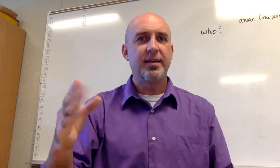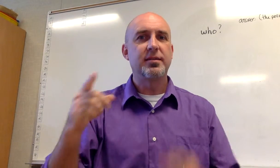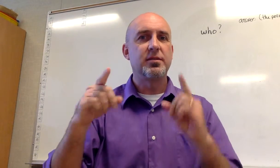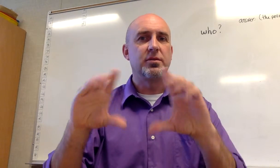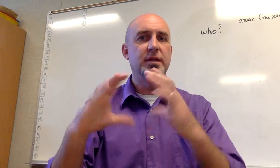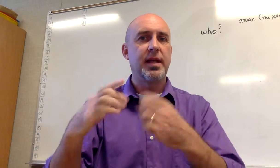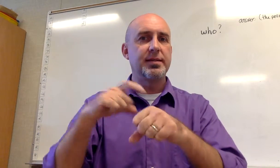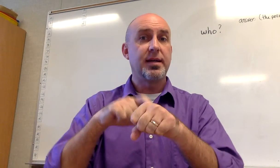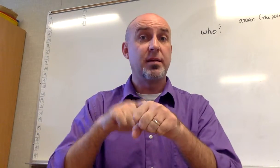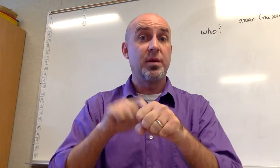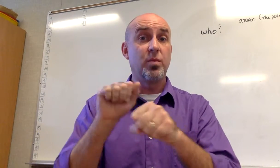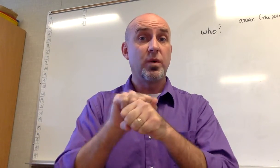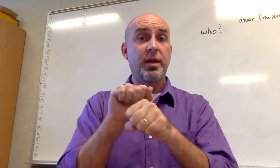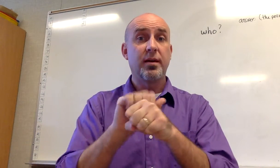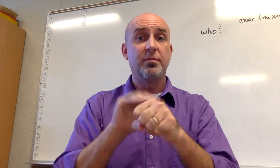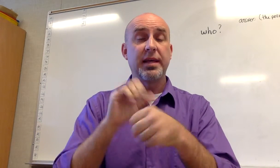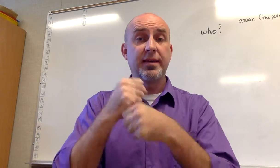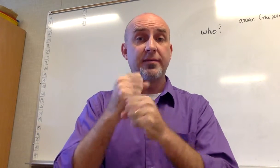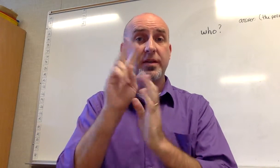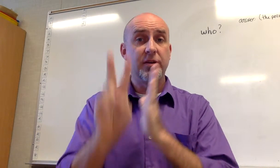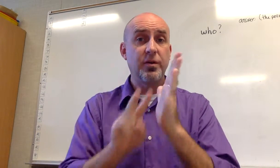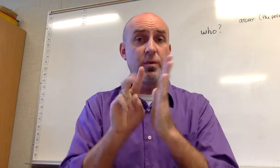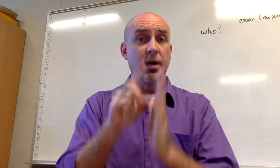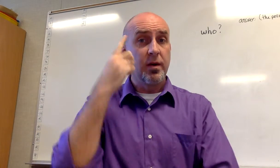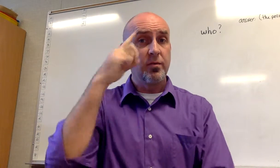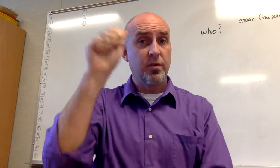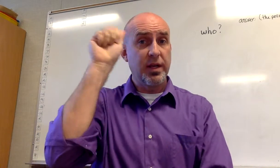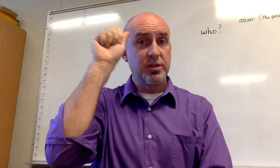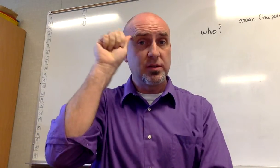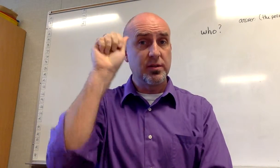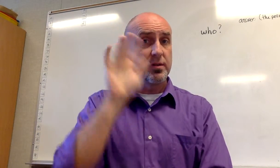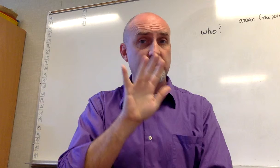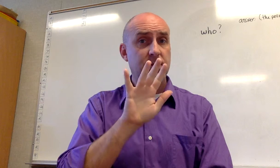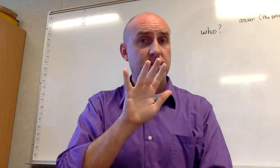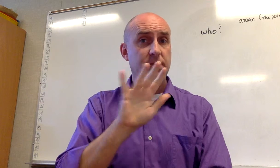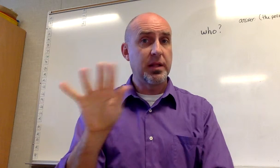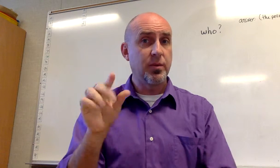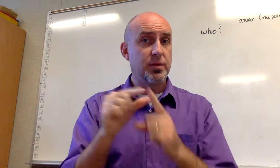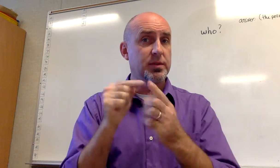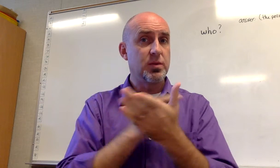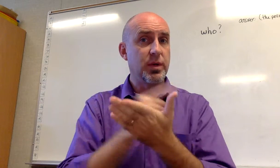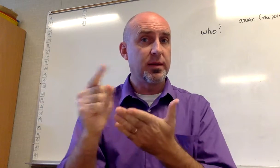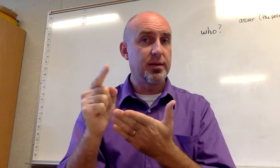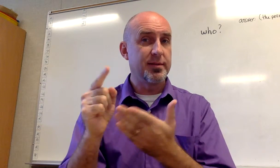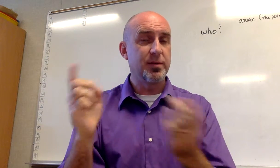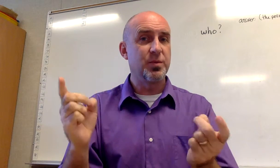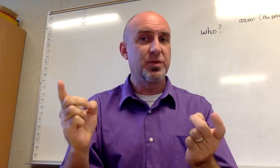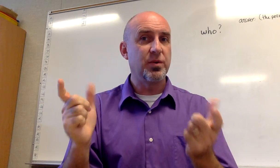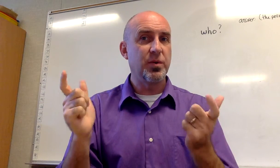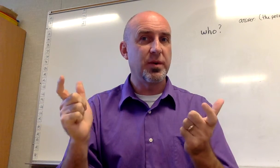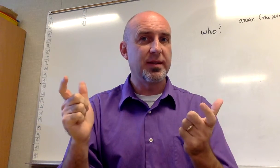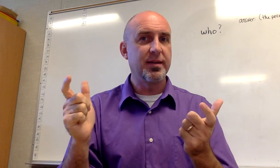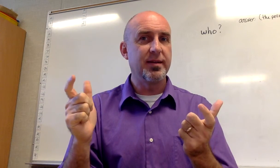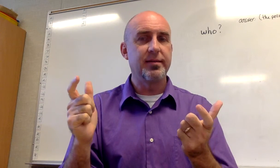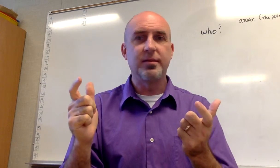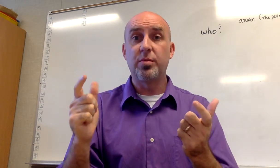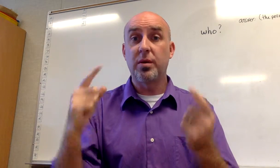Hi, it's during class time. I'm working on making a video for Angel's spelling words this week. So I'm going to try to do it quickly, and there'll probably